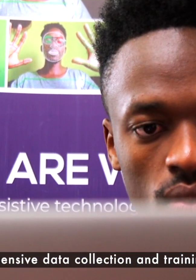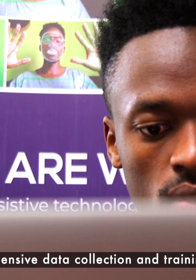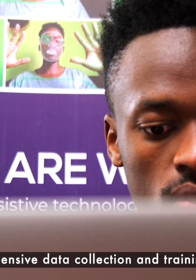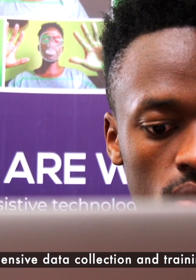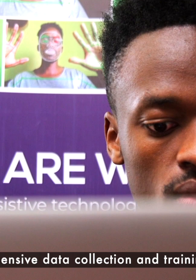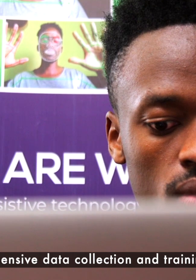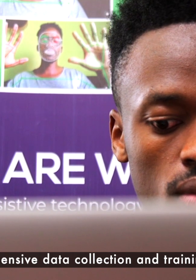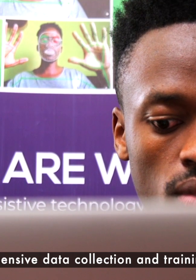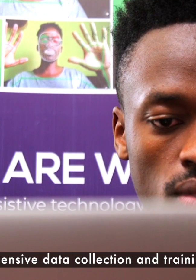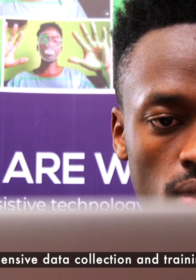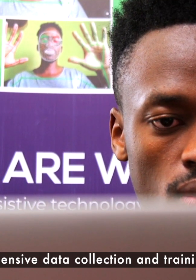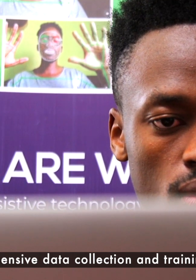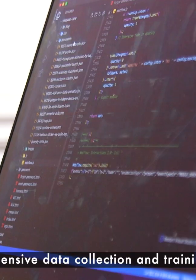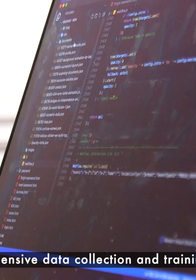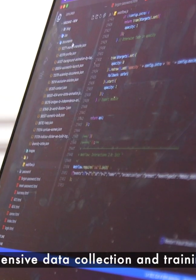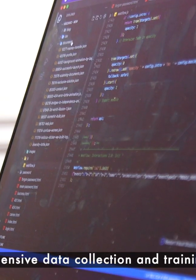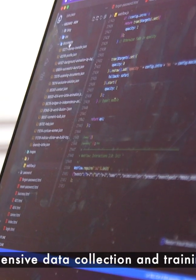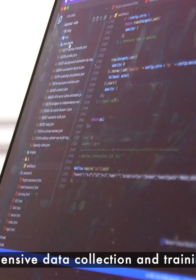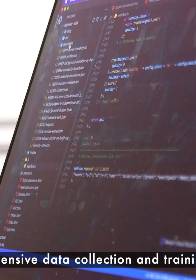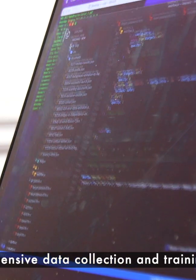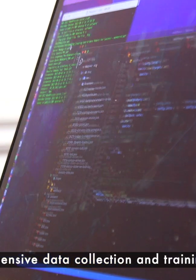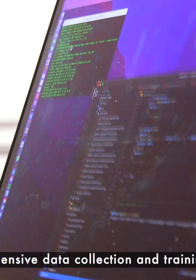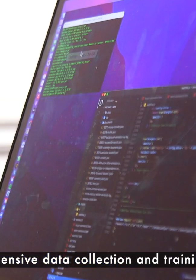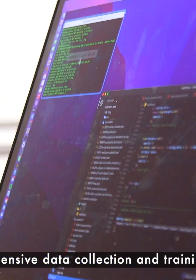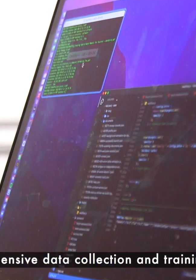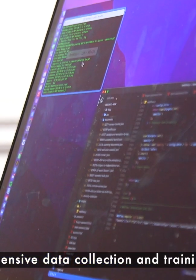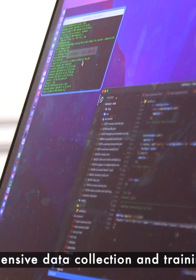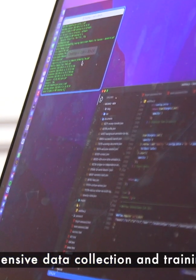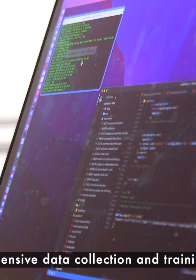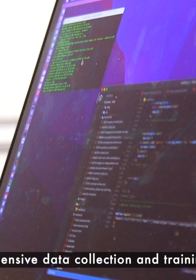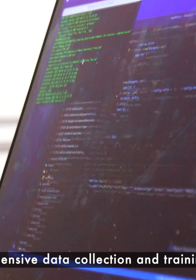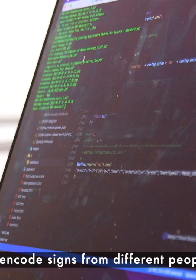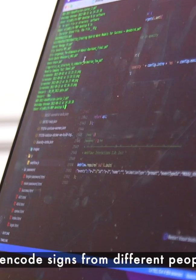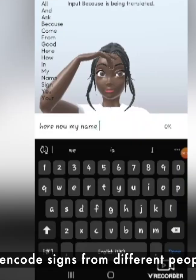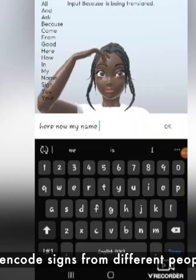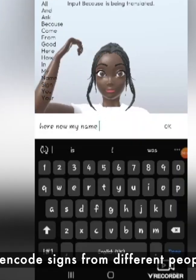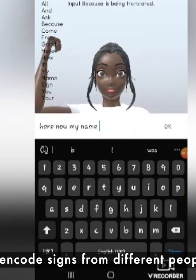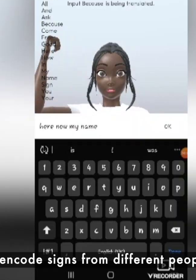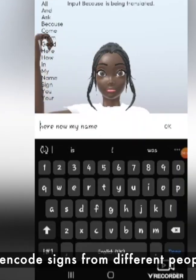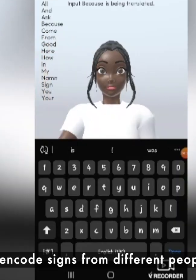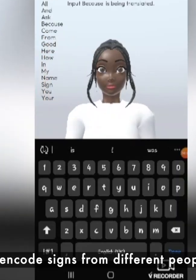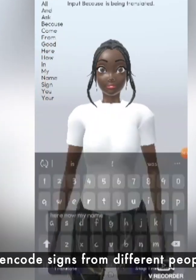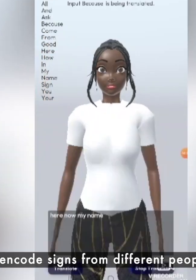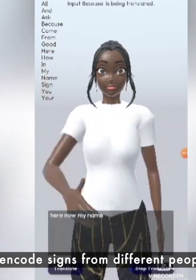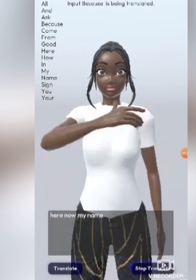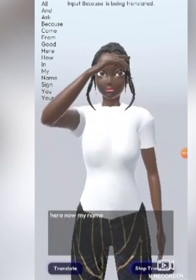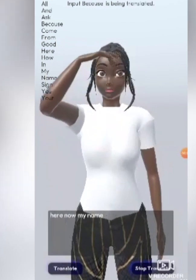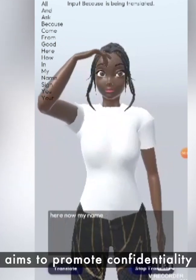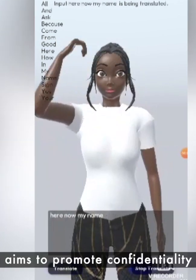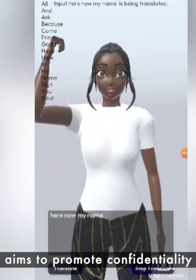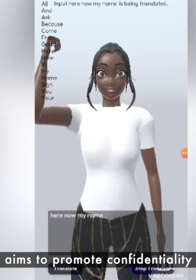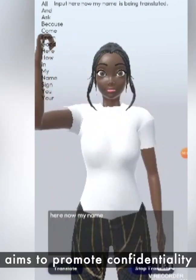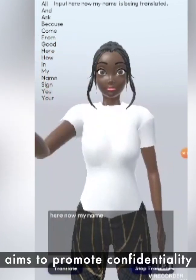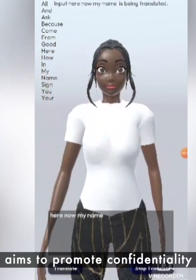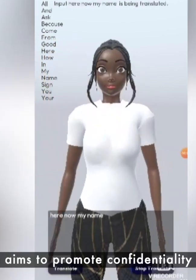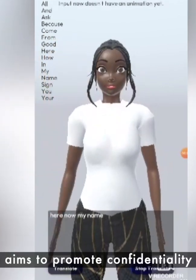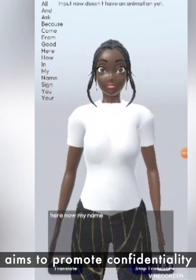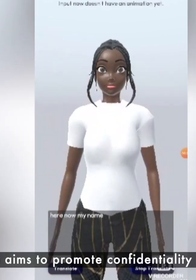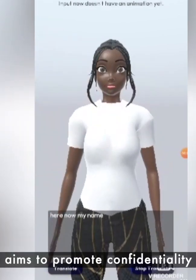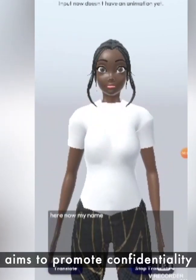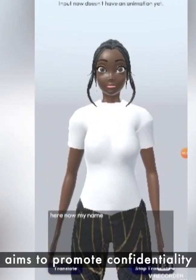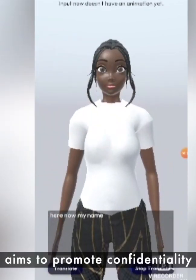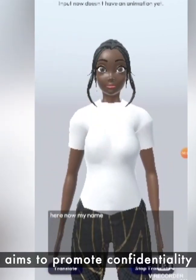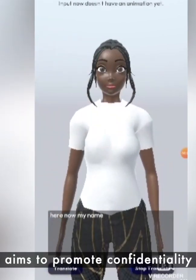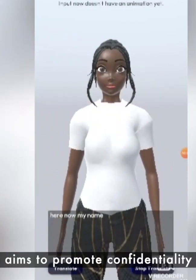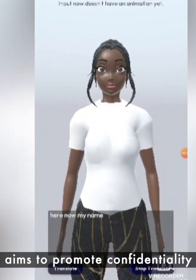a reality was expensive data collection and training the software to encode science from different people the innovation aims